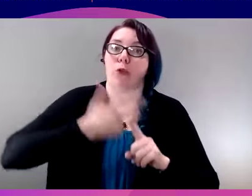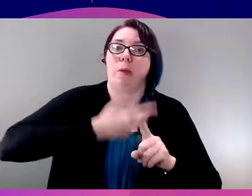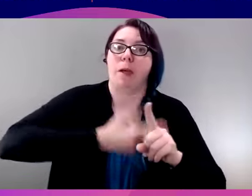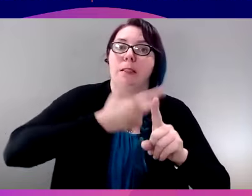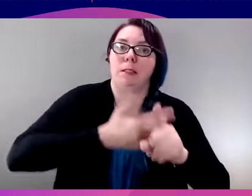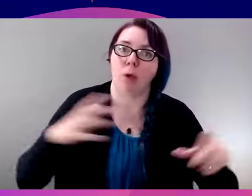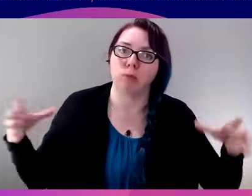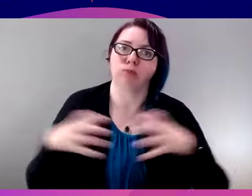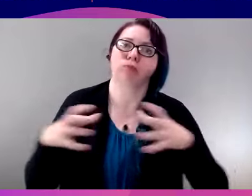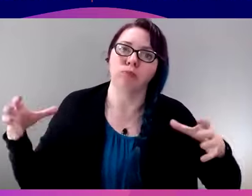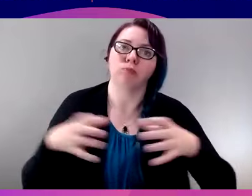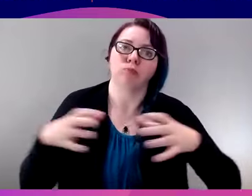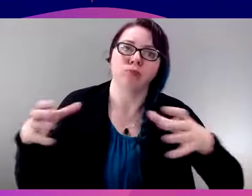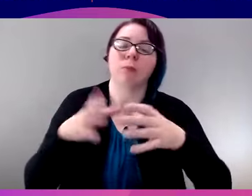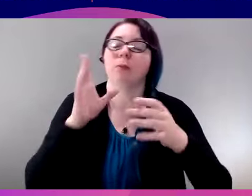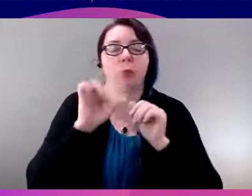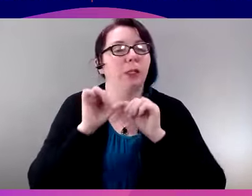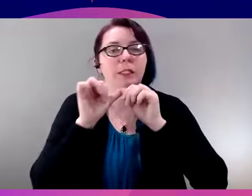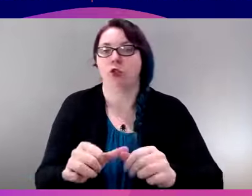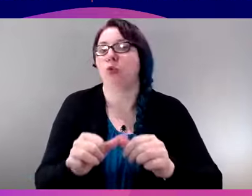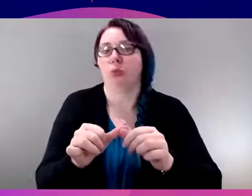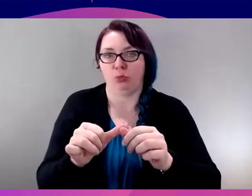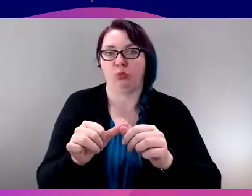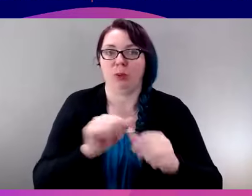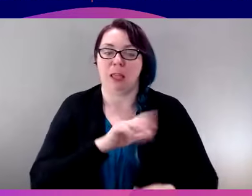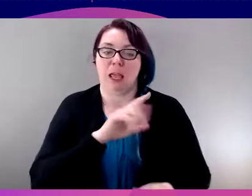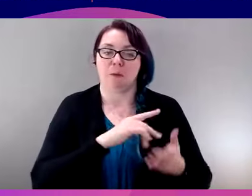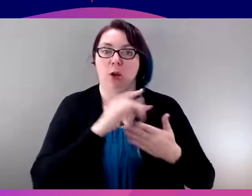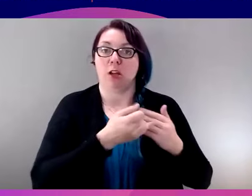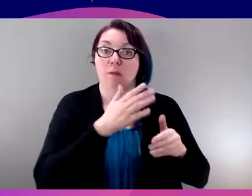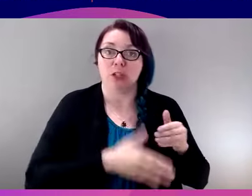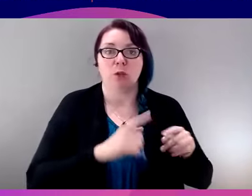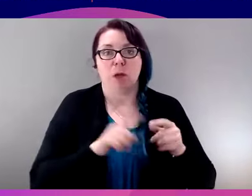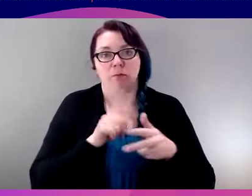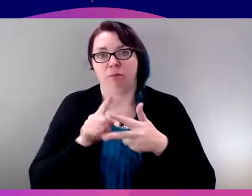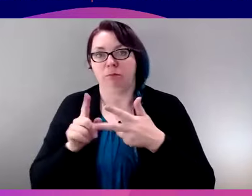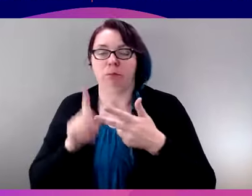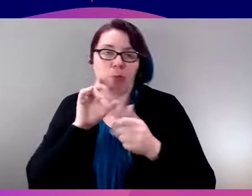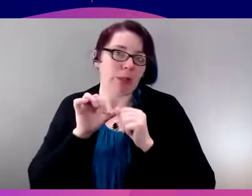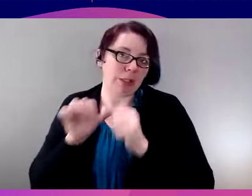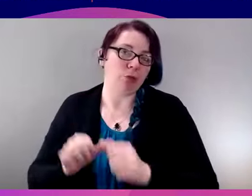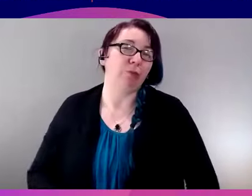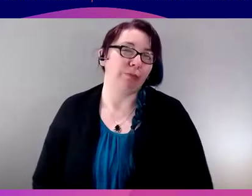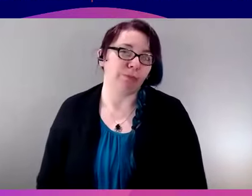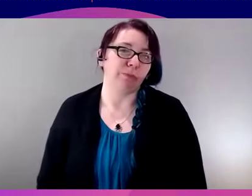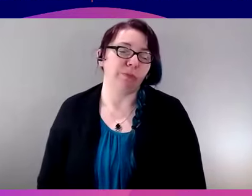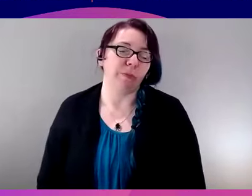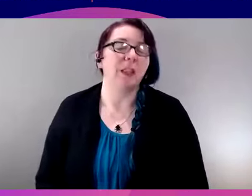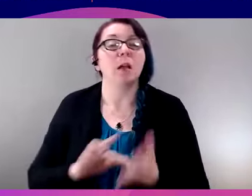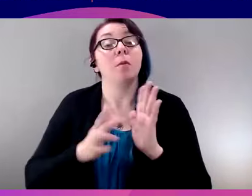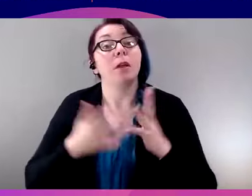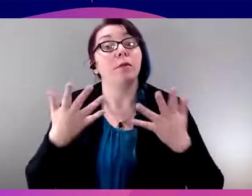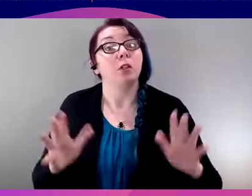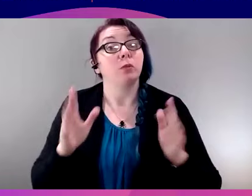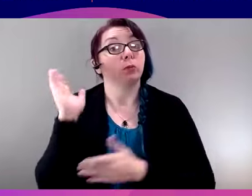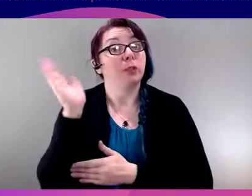continue to exist beyond the end of the ACT project. And so we'll share a little bit more, again, about how to get involved with the